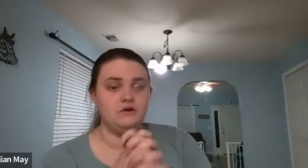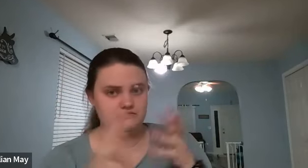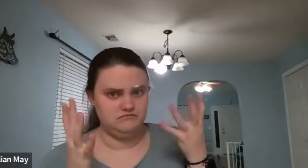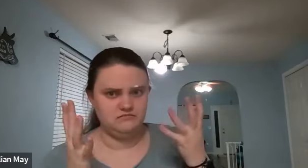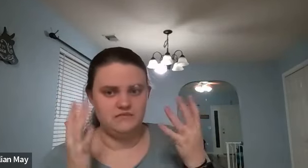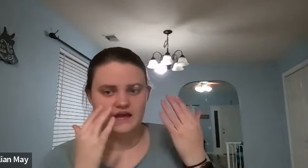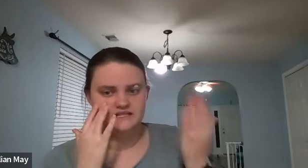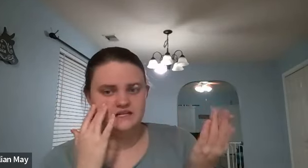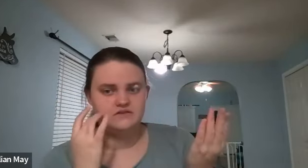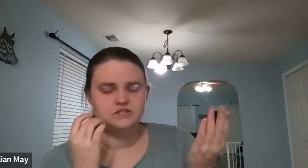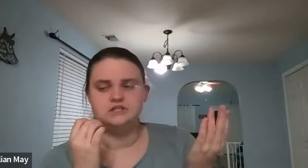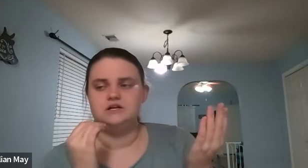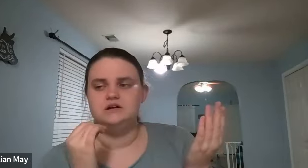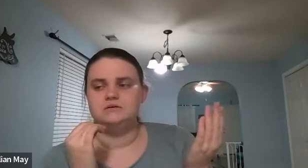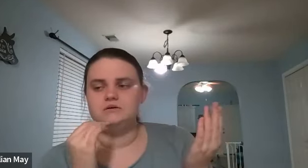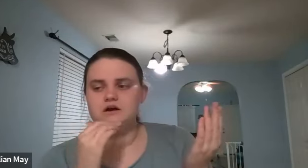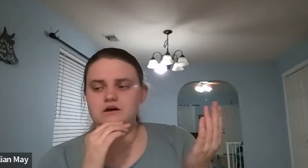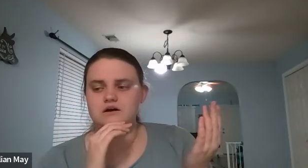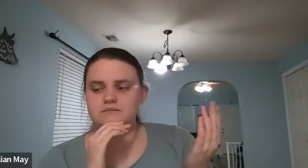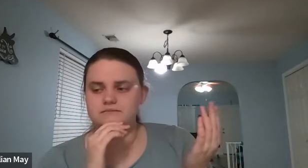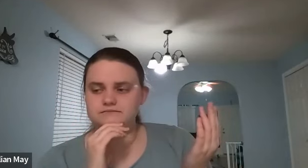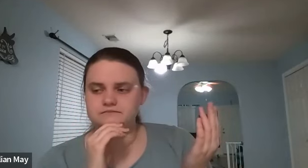or that I didn't cover, or